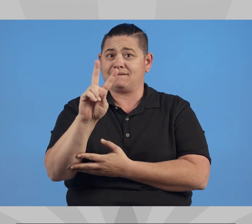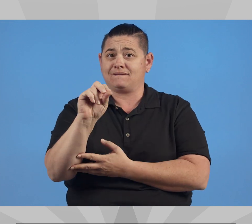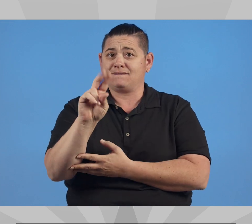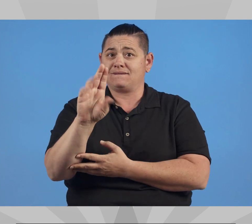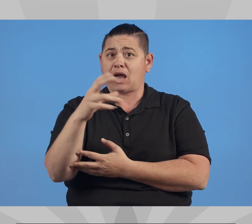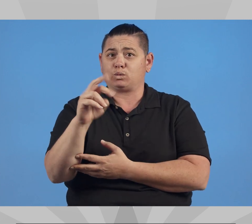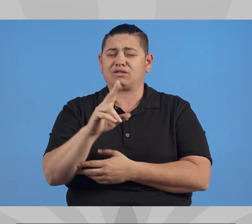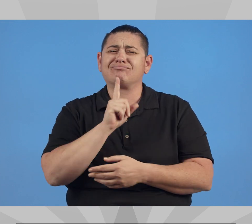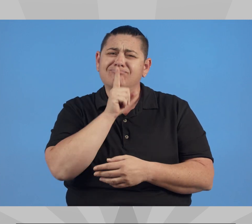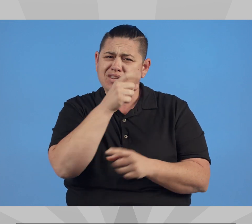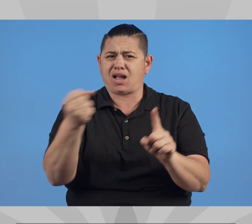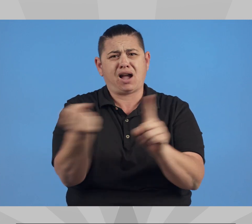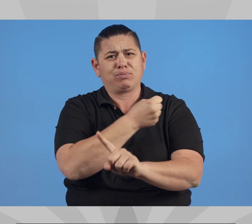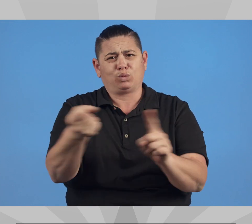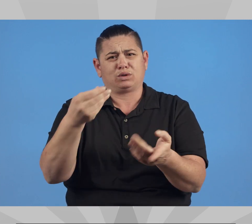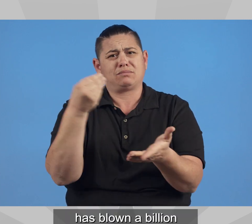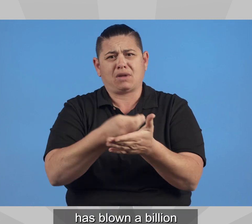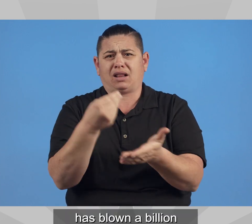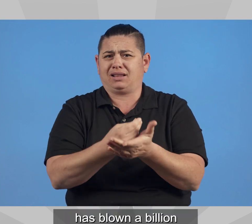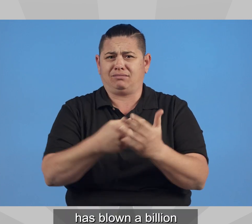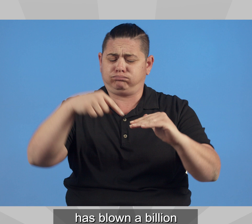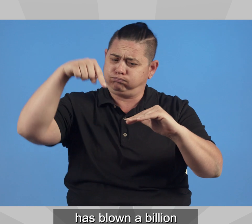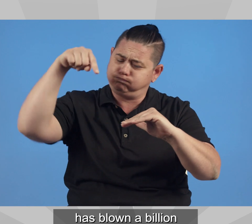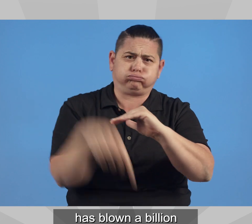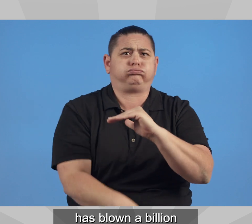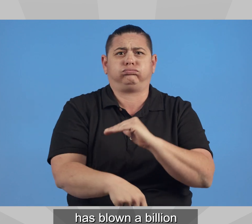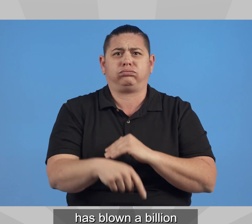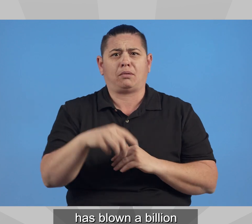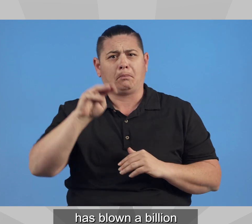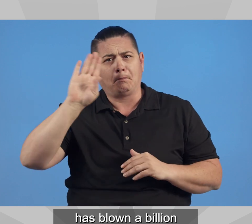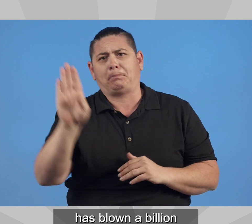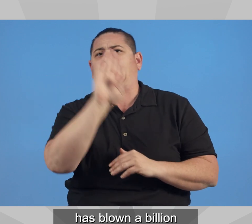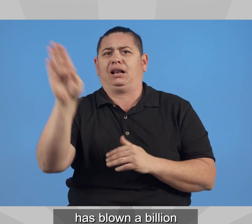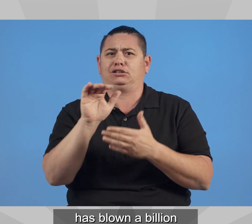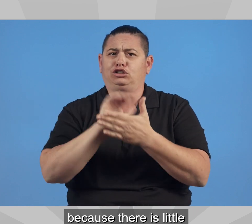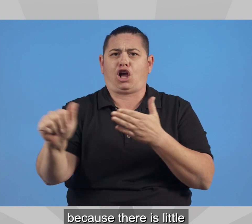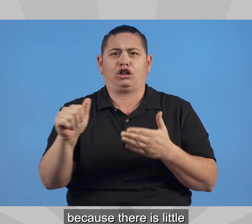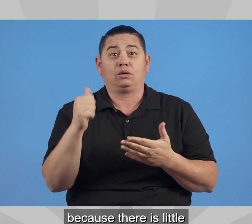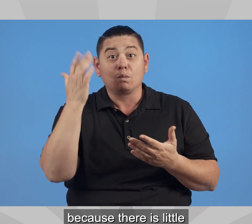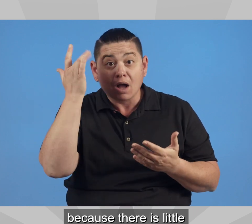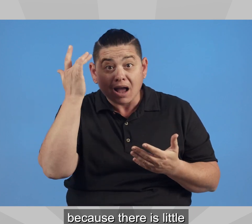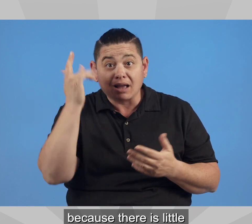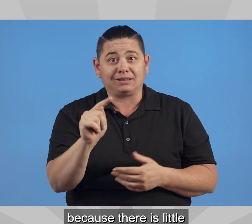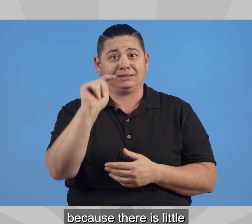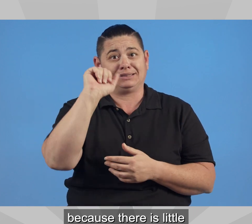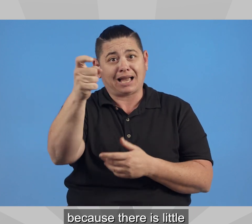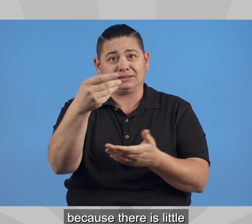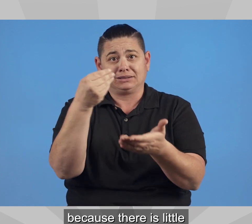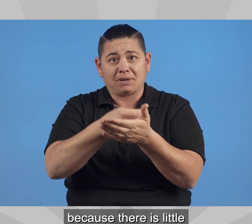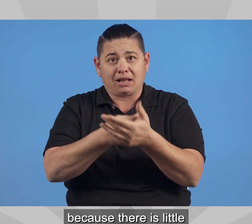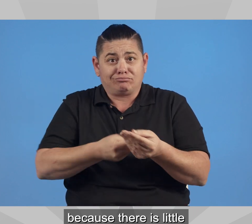The flagrant abuse of school vouchers has blown a billion-dollar hole in our budget because there is little to